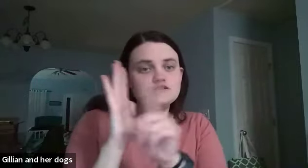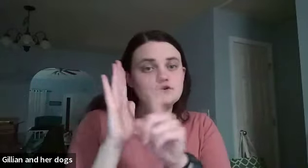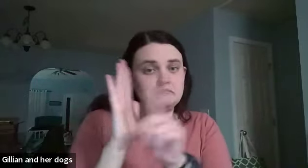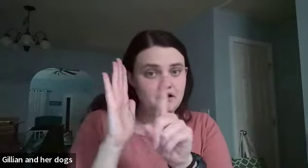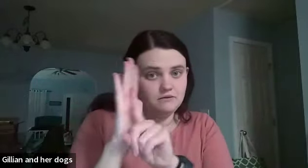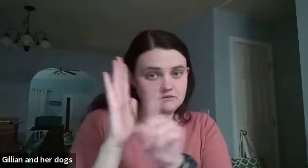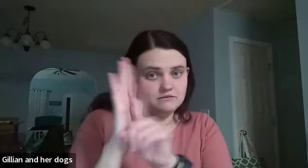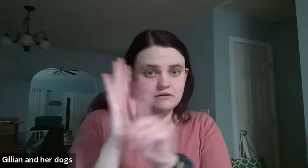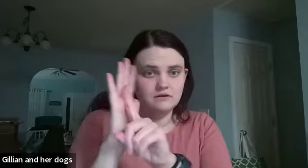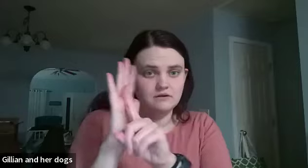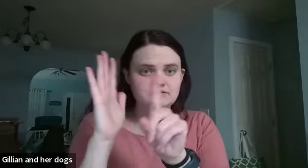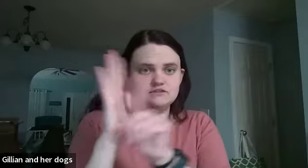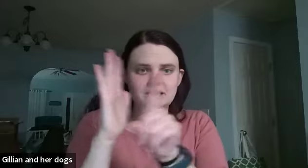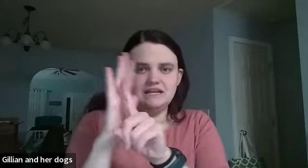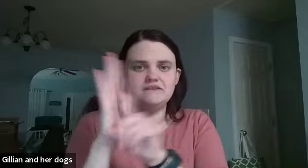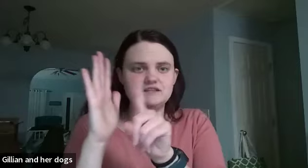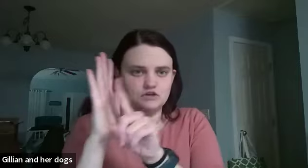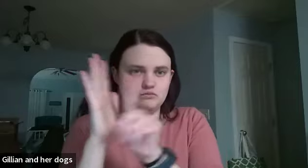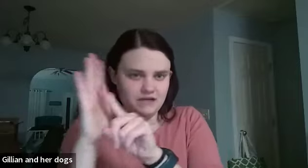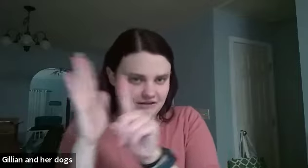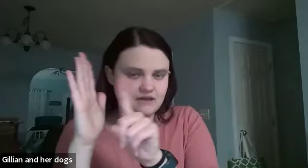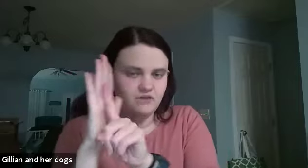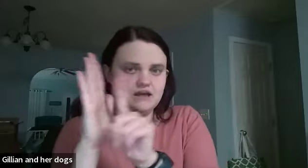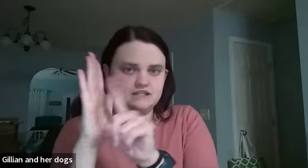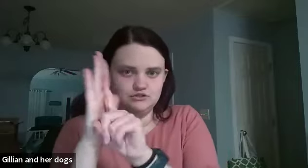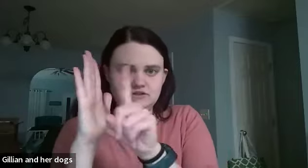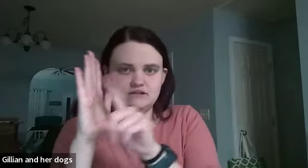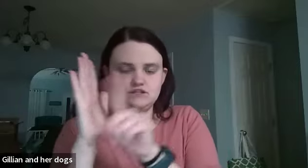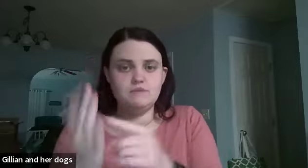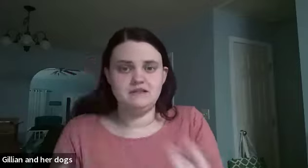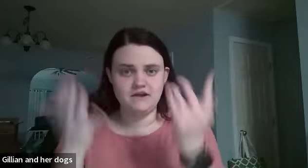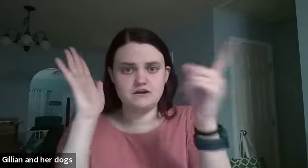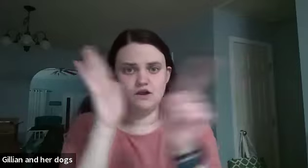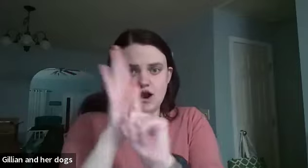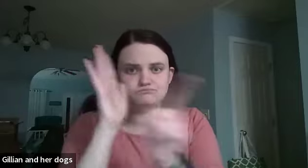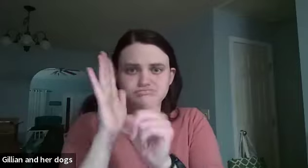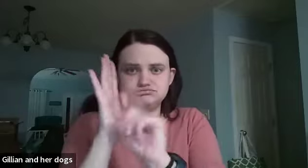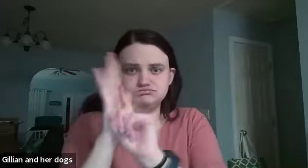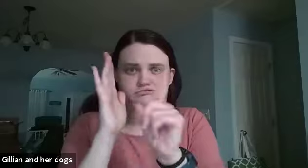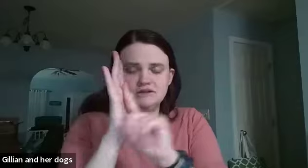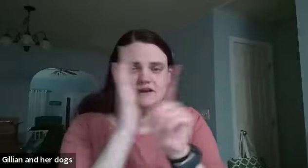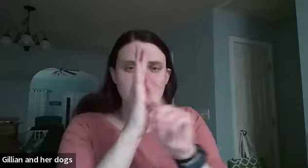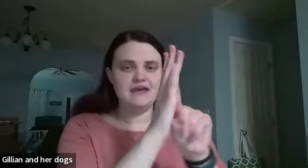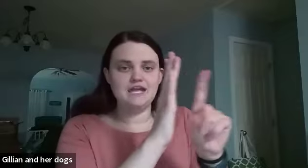for bell. All right. So anything that's going to ring like that, it's usually this. So I'd be like fire alarm,